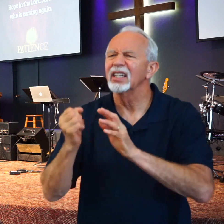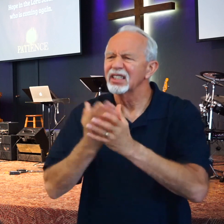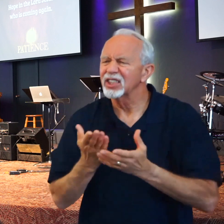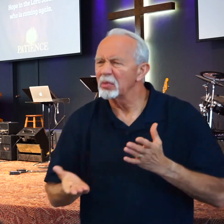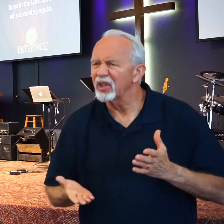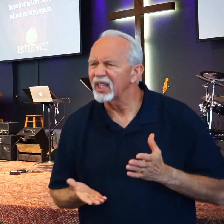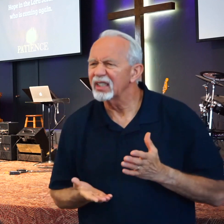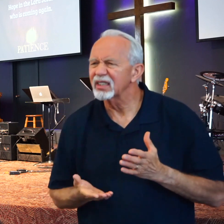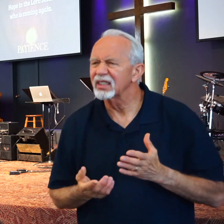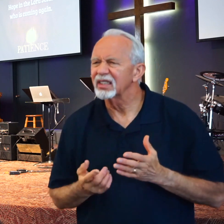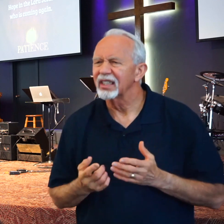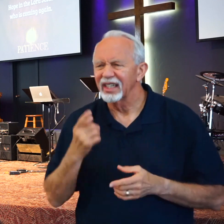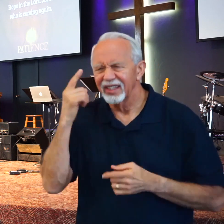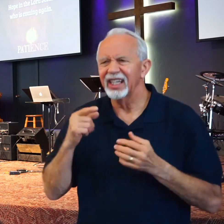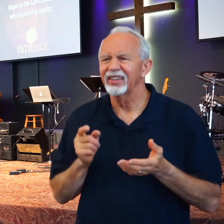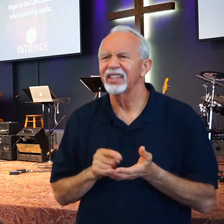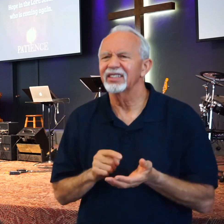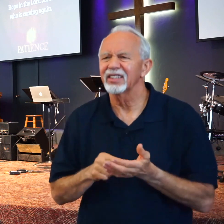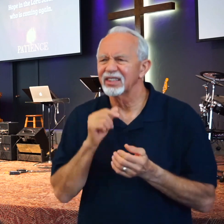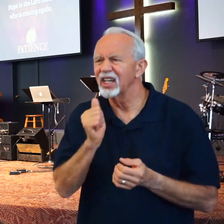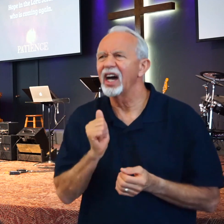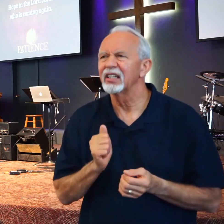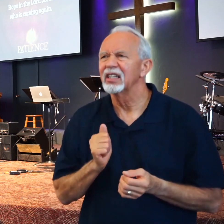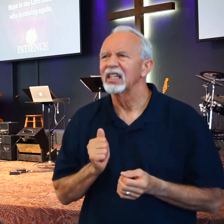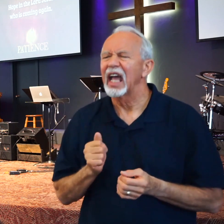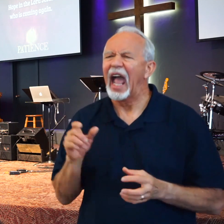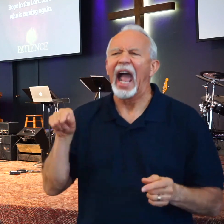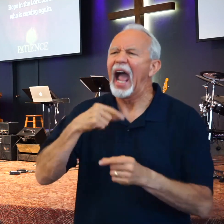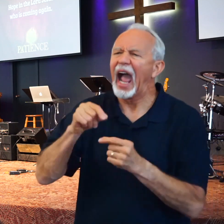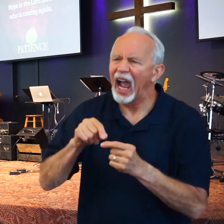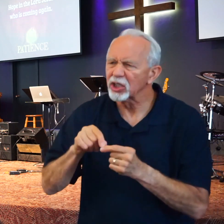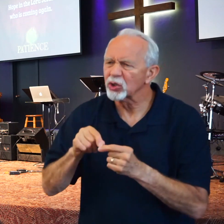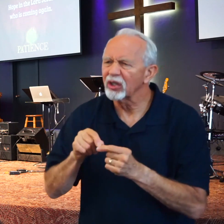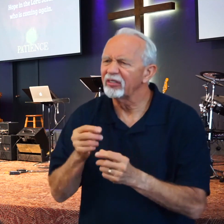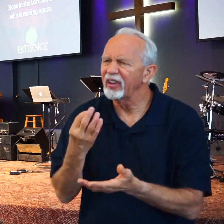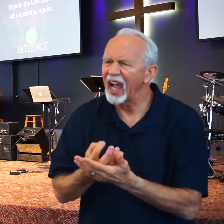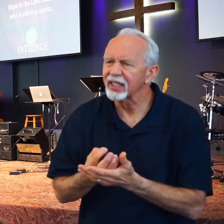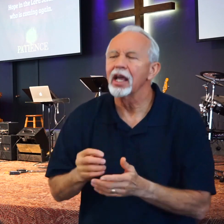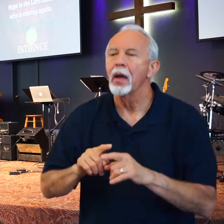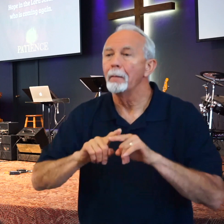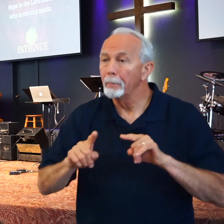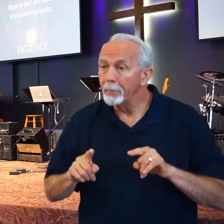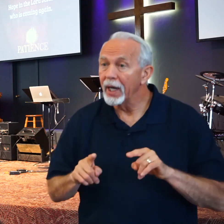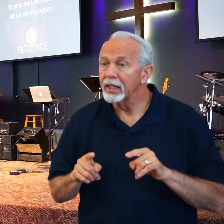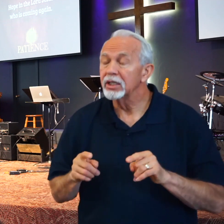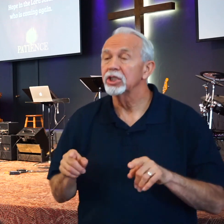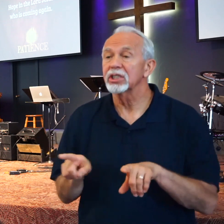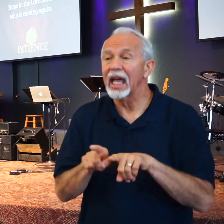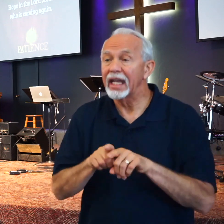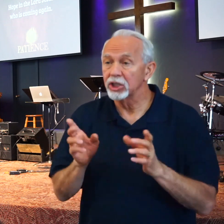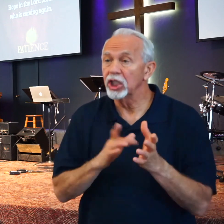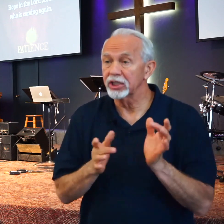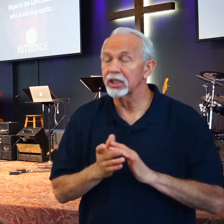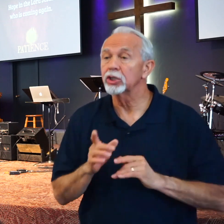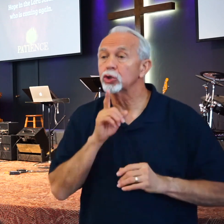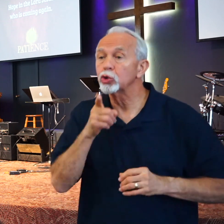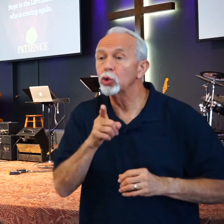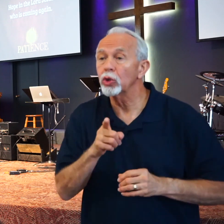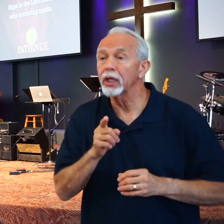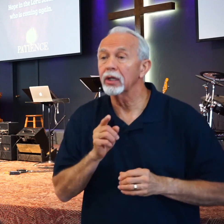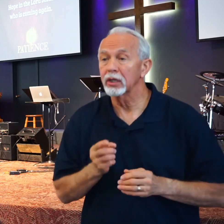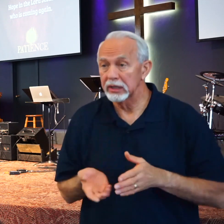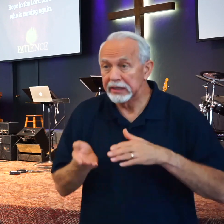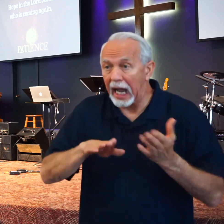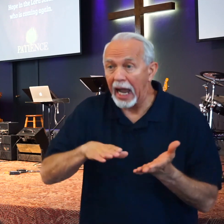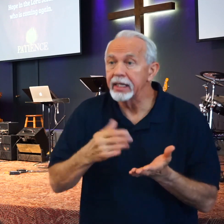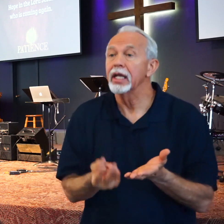symbolic. But I just give a warning to do that, because just as Jesus has truly, really died